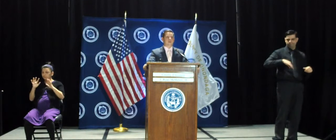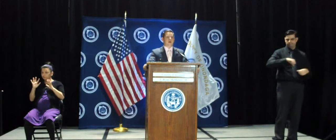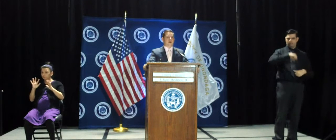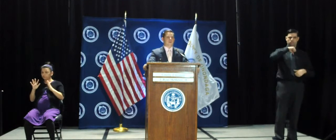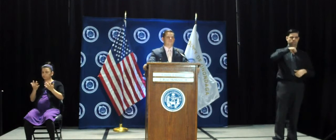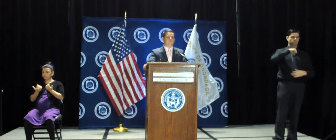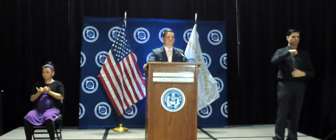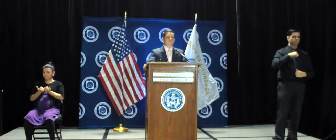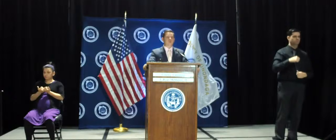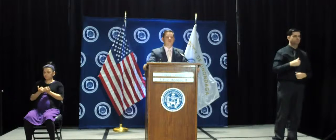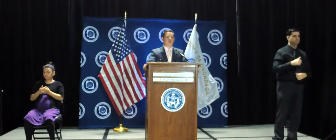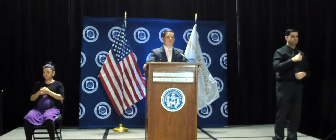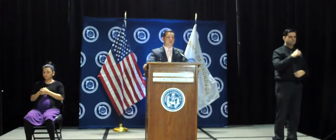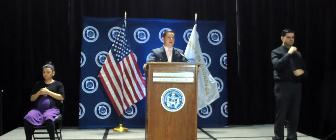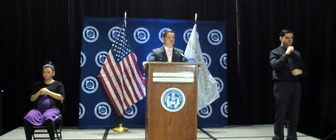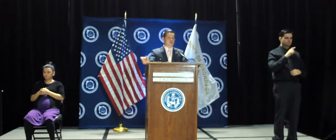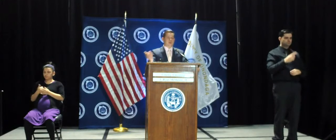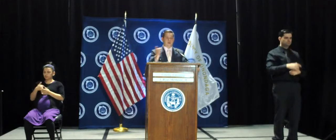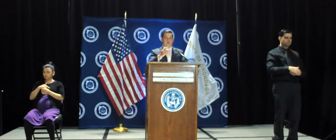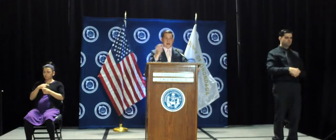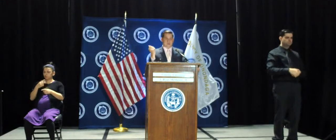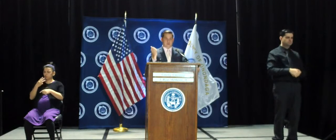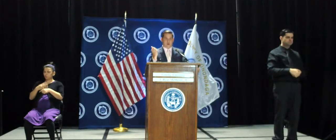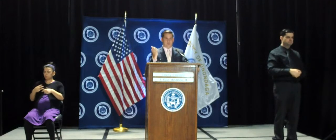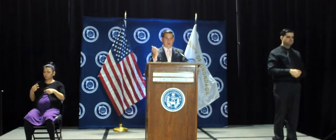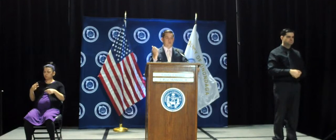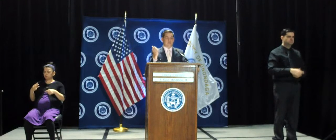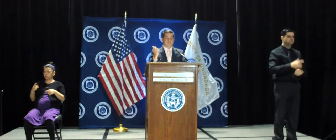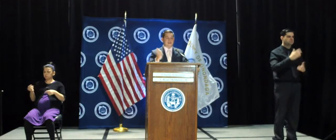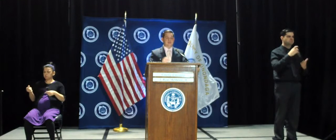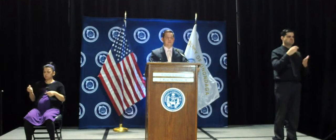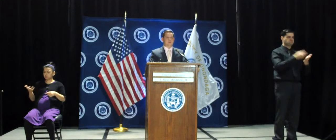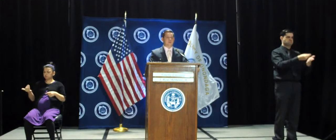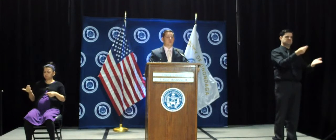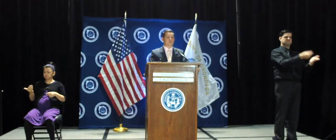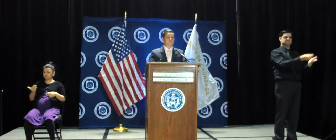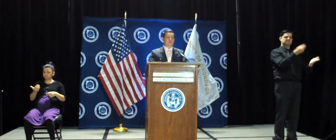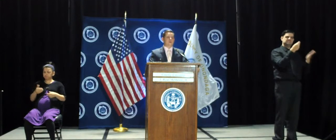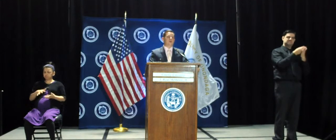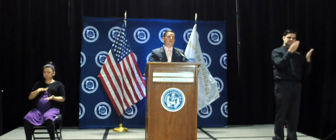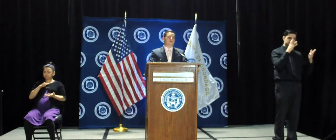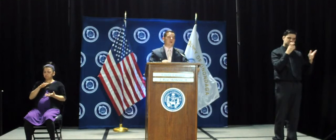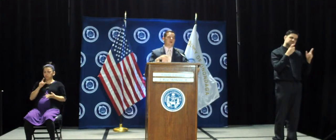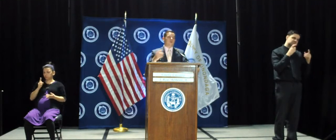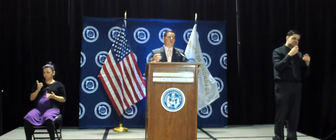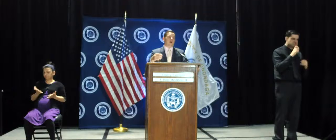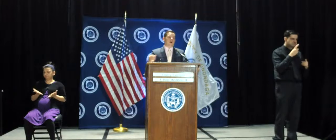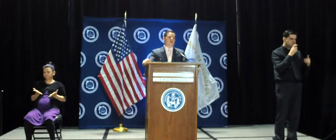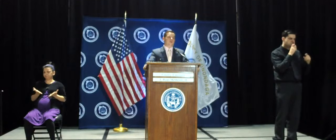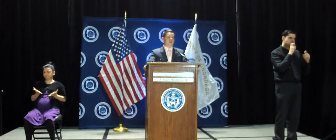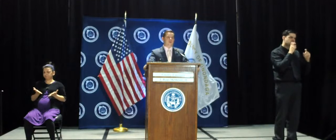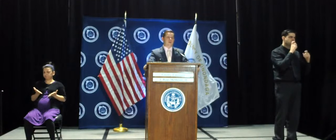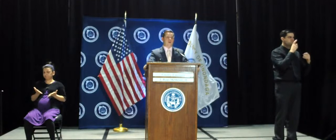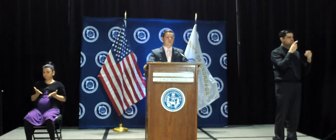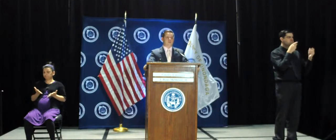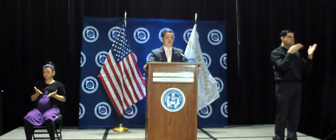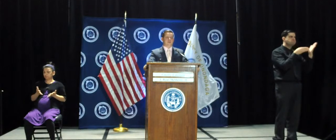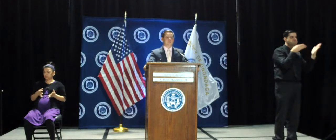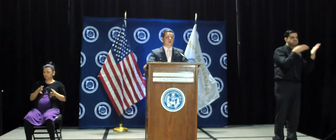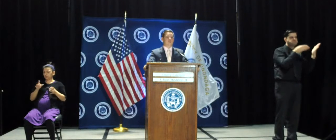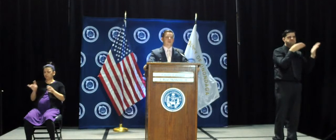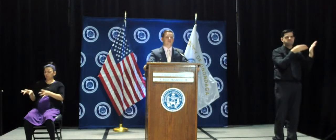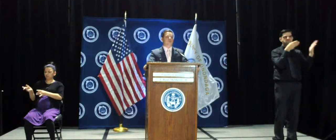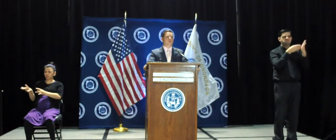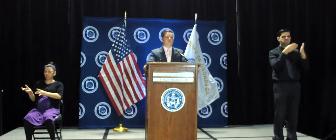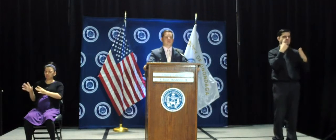can, knowing that you could get another actor come in and do the exact same thing that Moonbeam did. So, if that was the